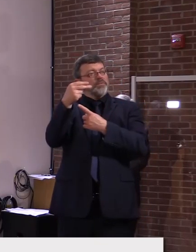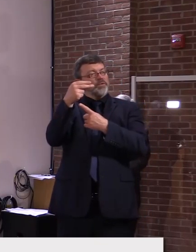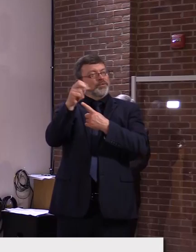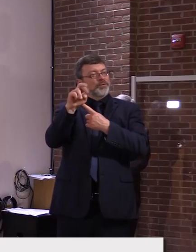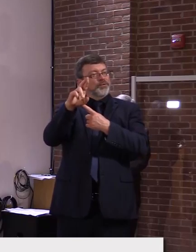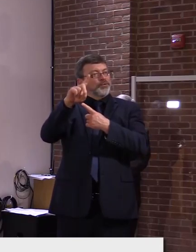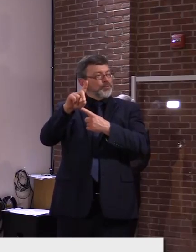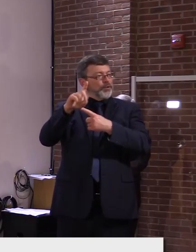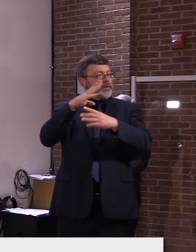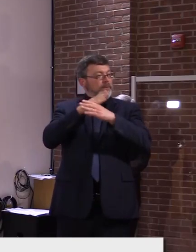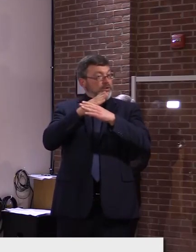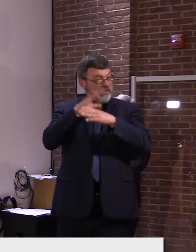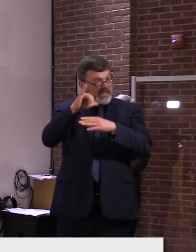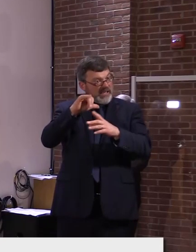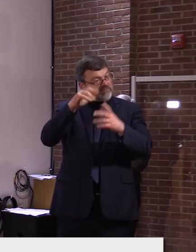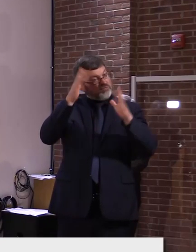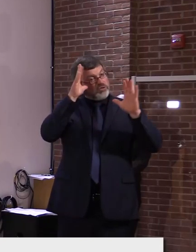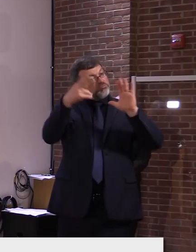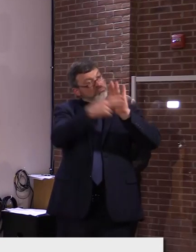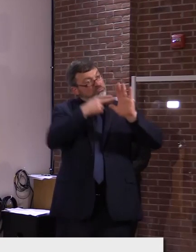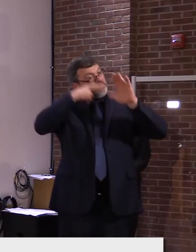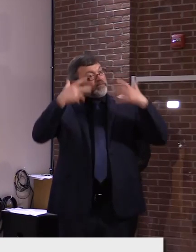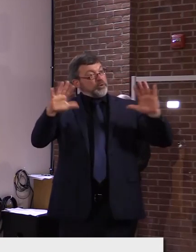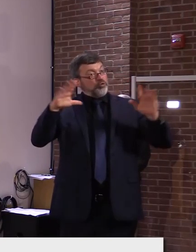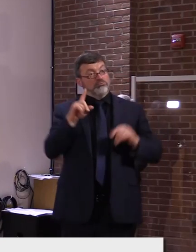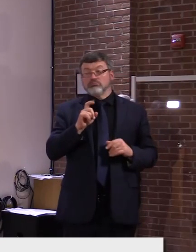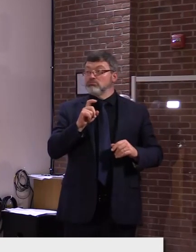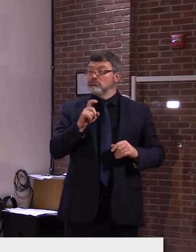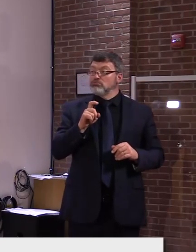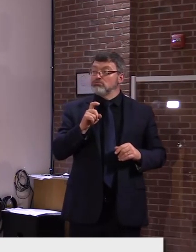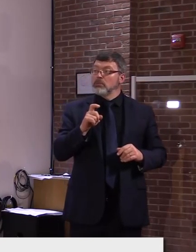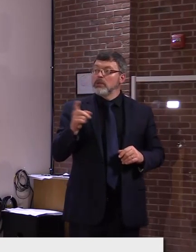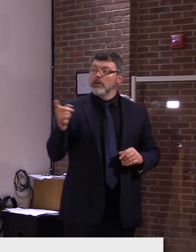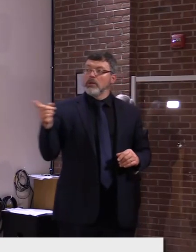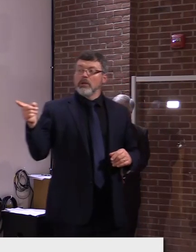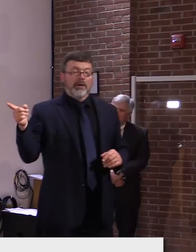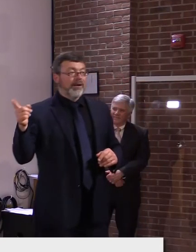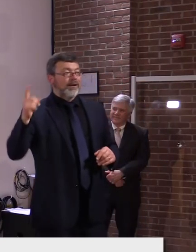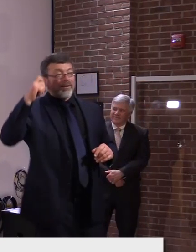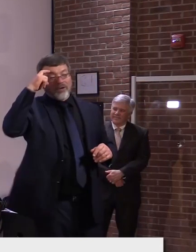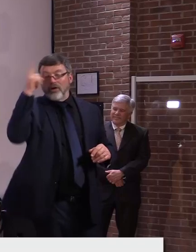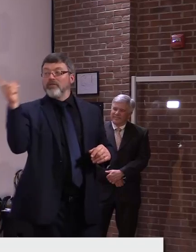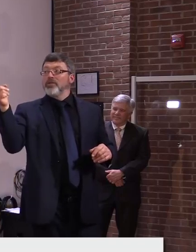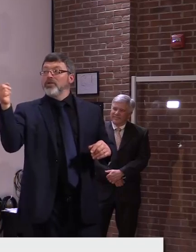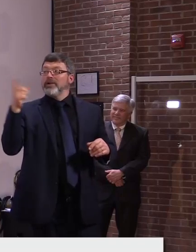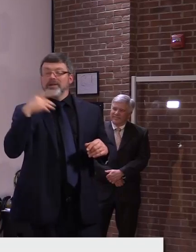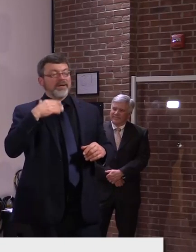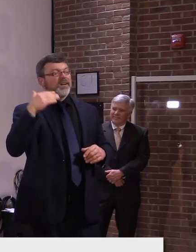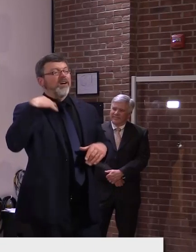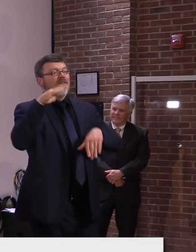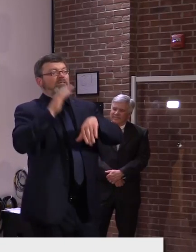point in time, and if we hit this target of 80%, we will be the leader. But Dr. Levine?